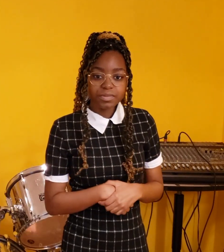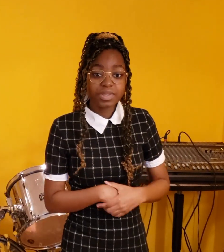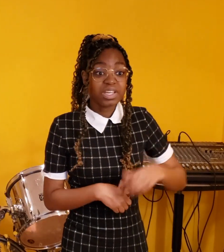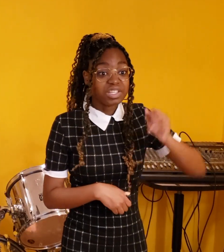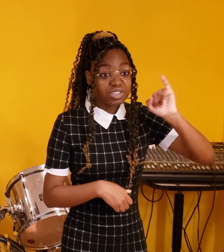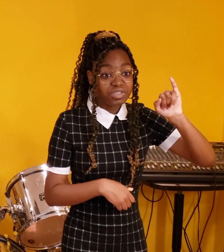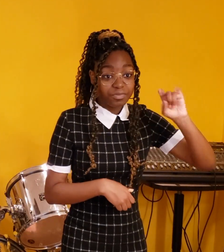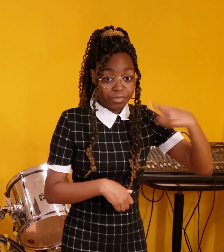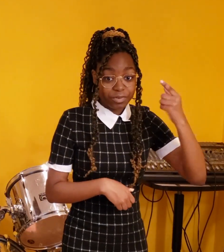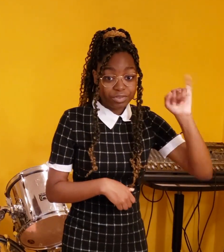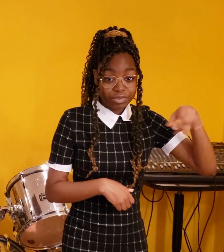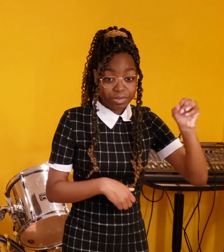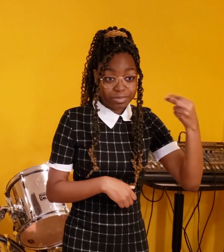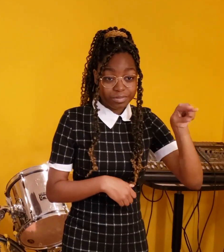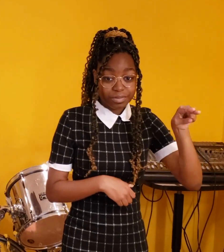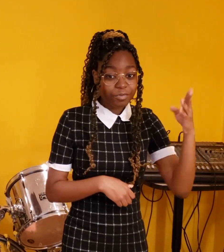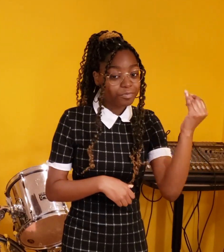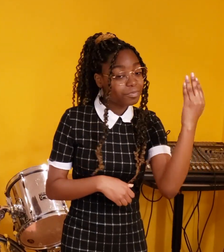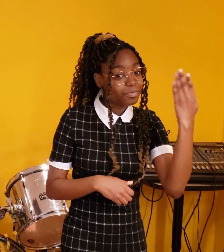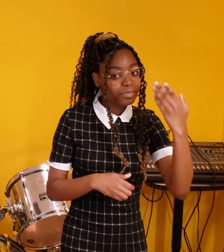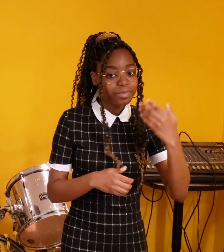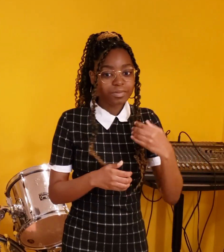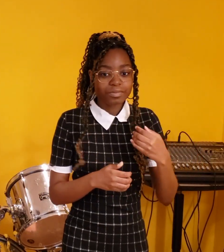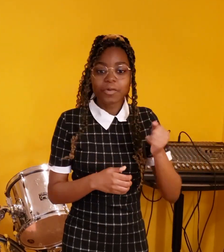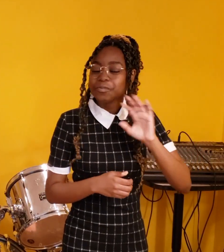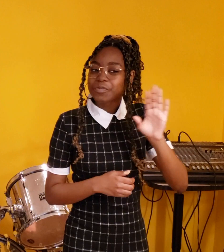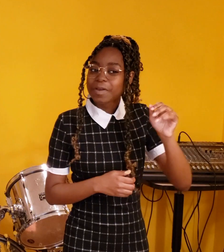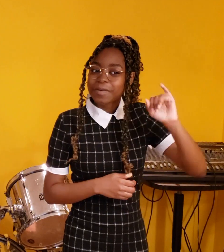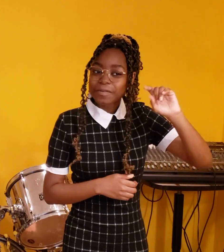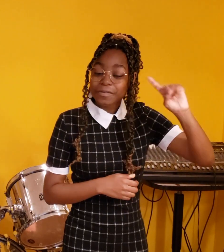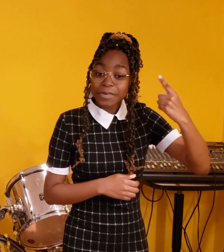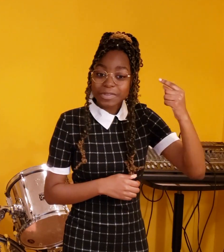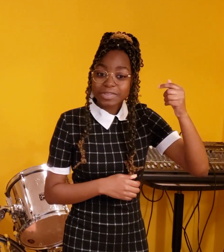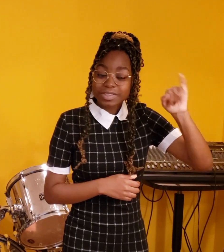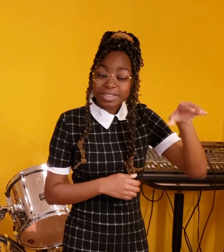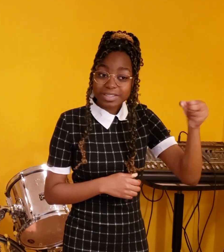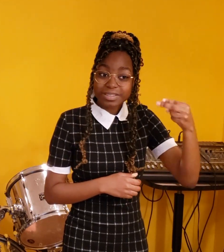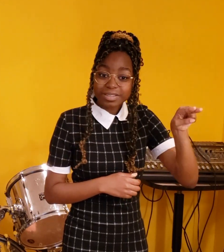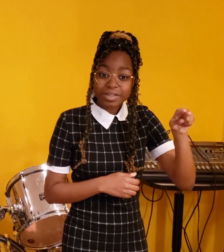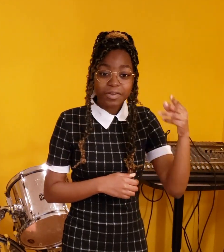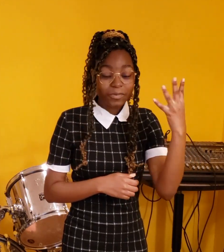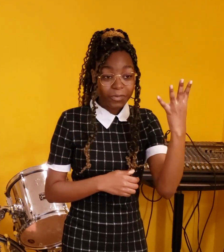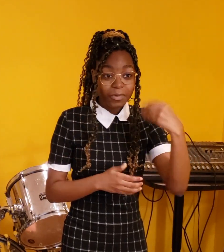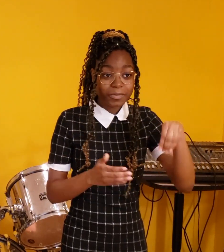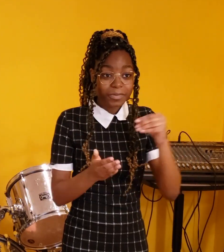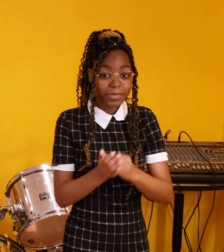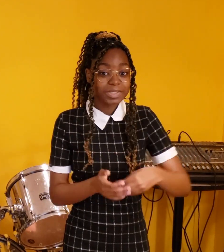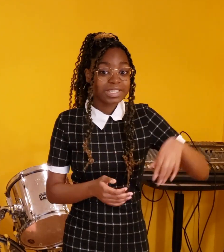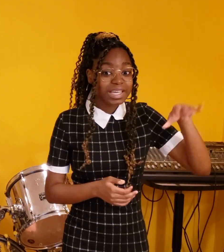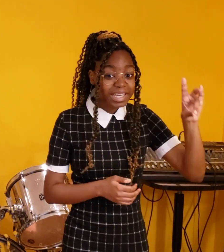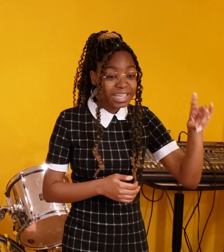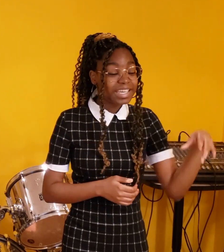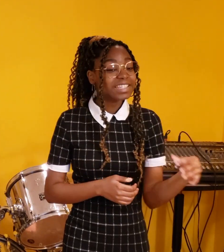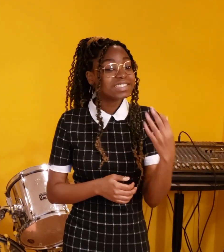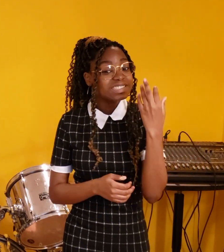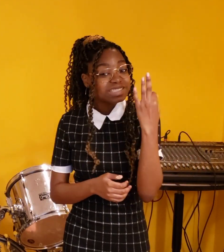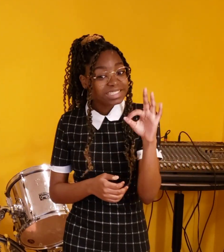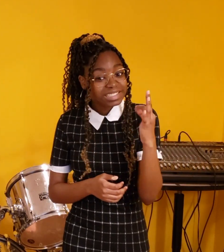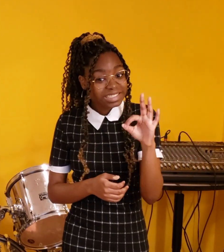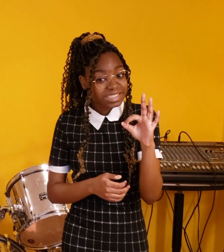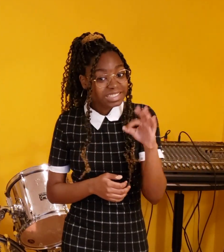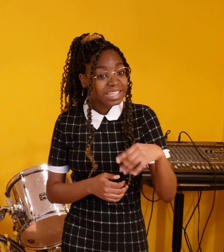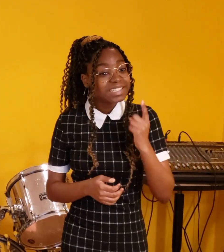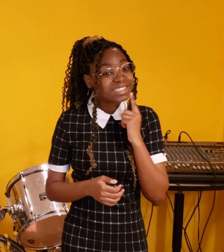love. You see that? God is love. And if you recall about two or three Sundays